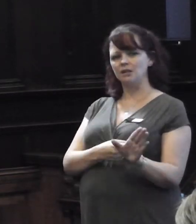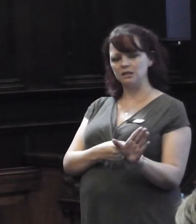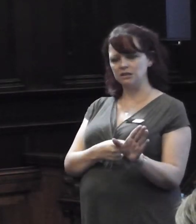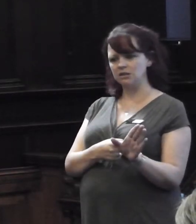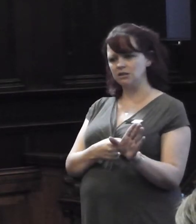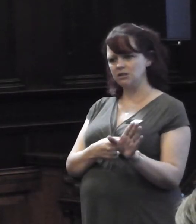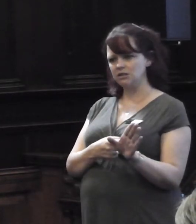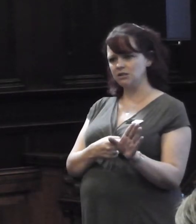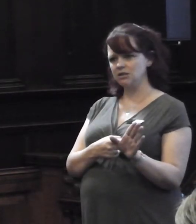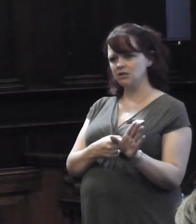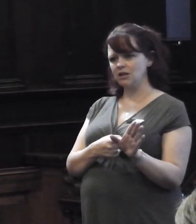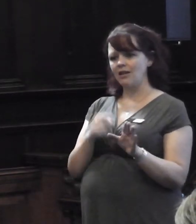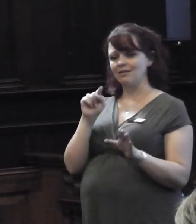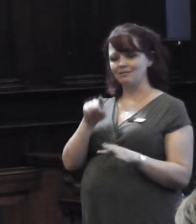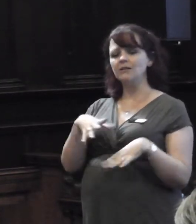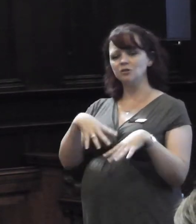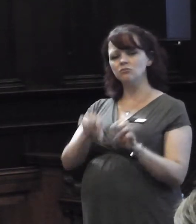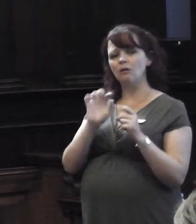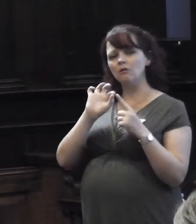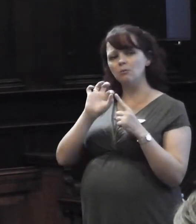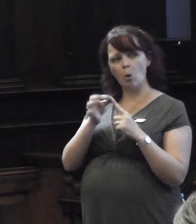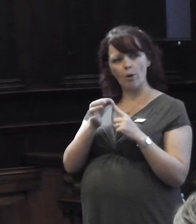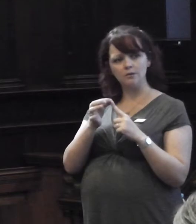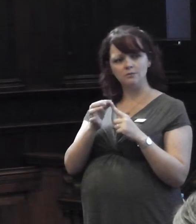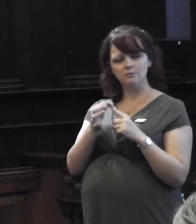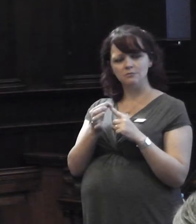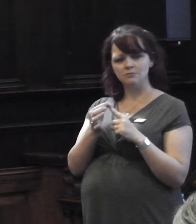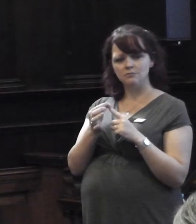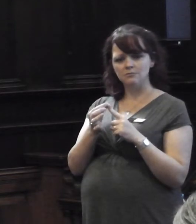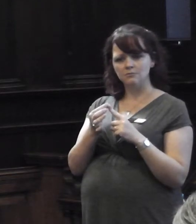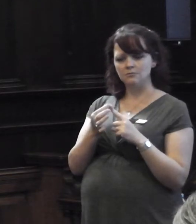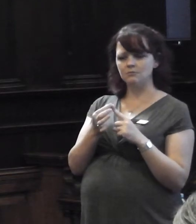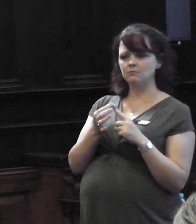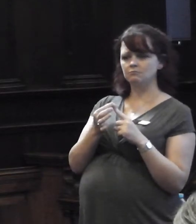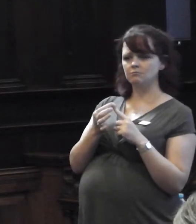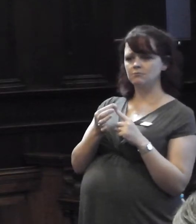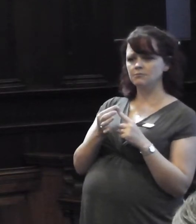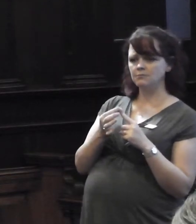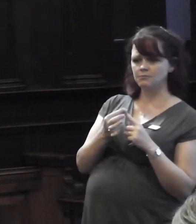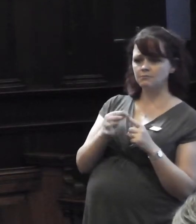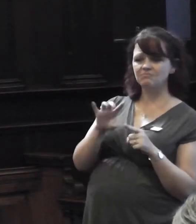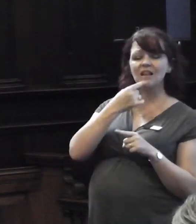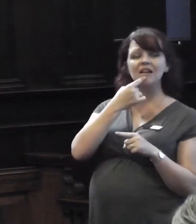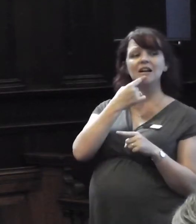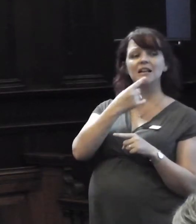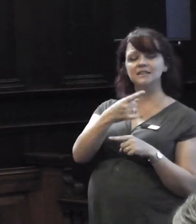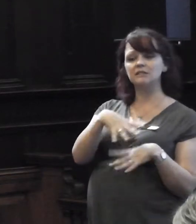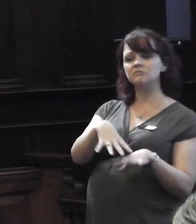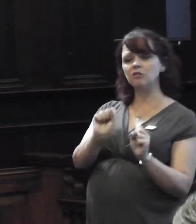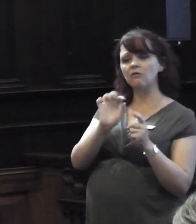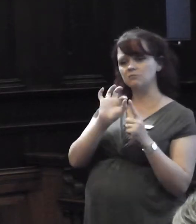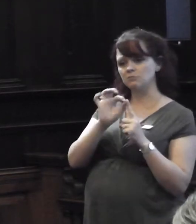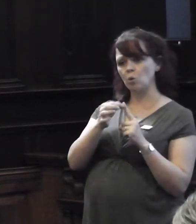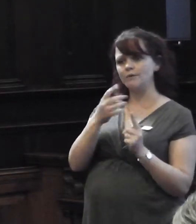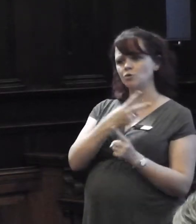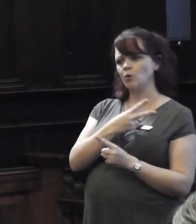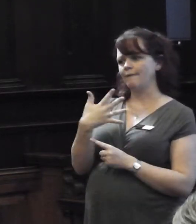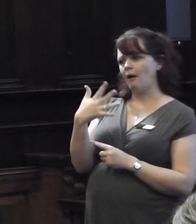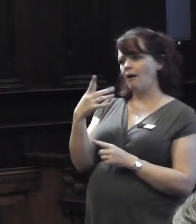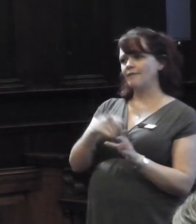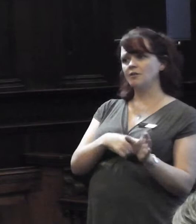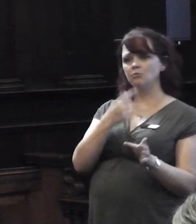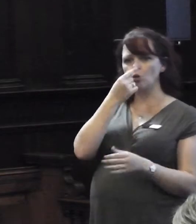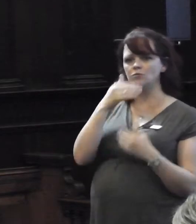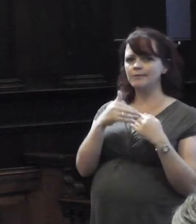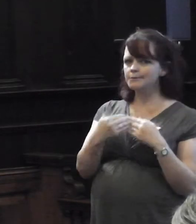years as a starting point. And I emphasize the word starting point. It could well